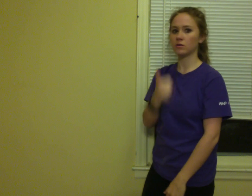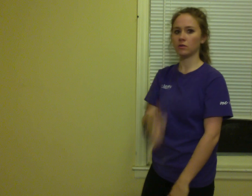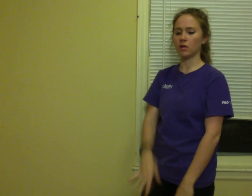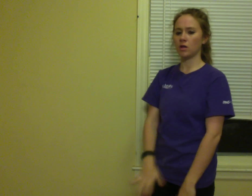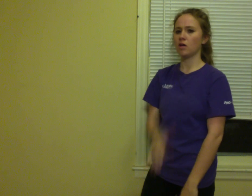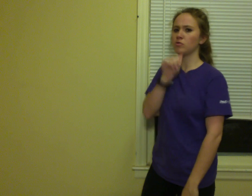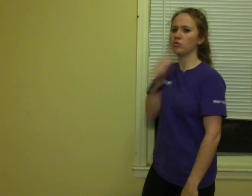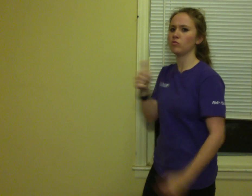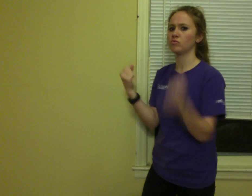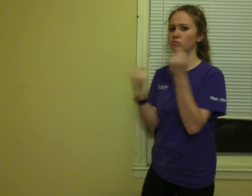House.